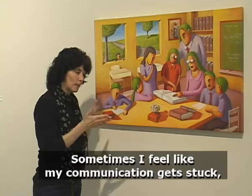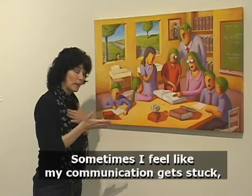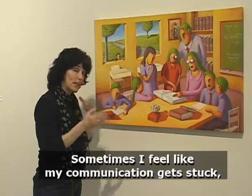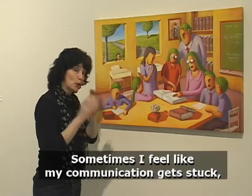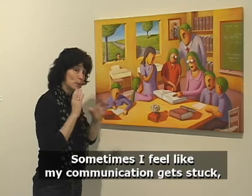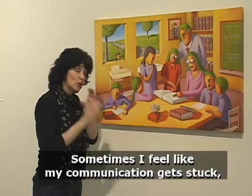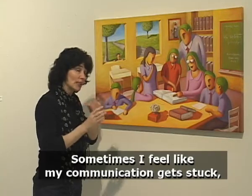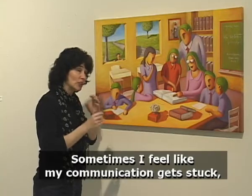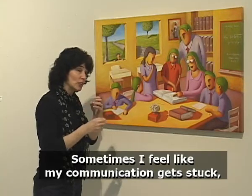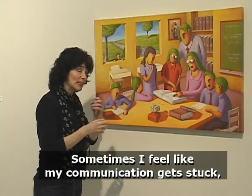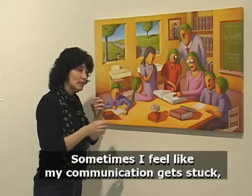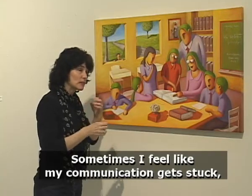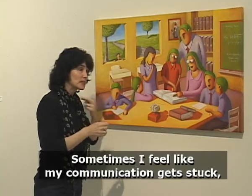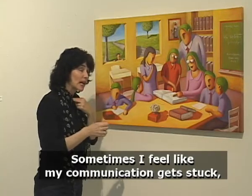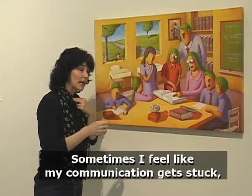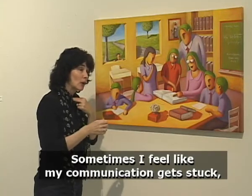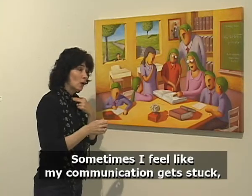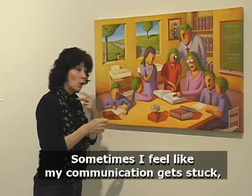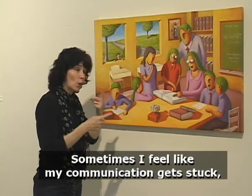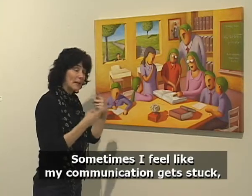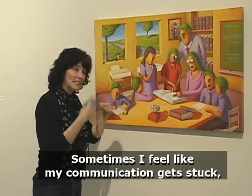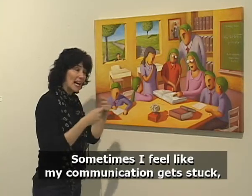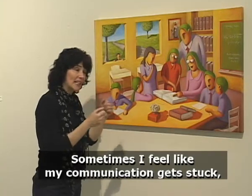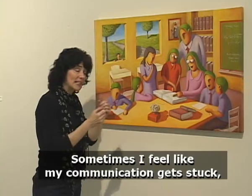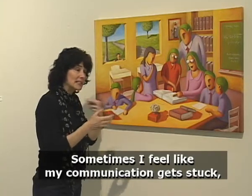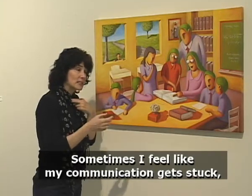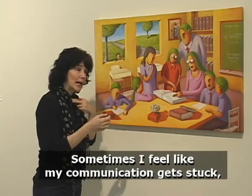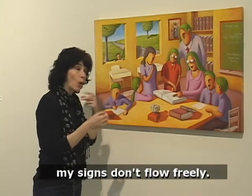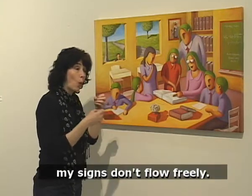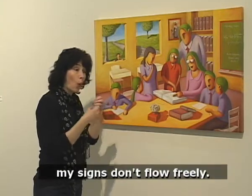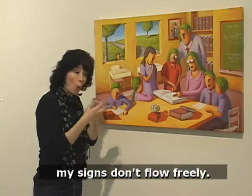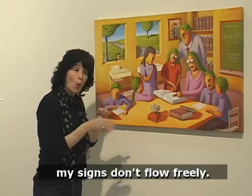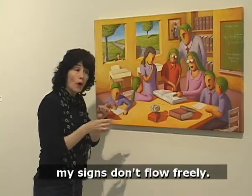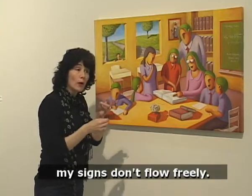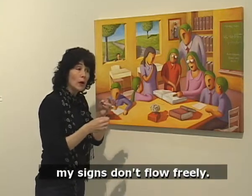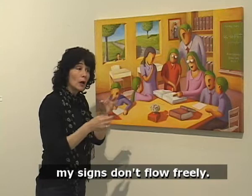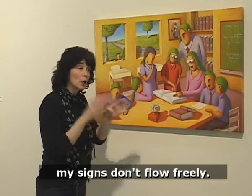Sometimes I feel like my communication gets stuck. My signs don't flow